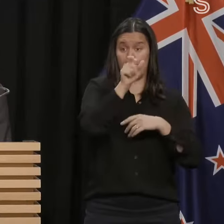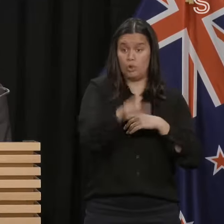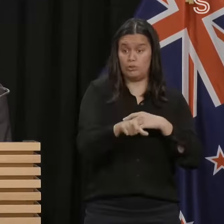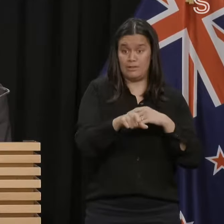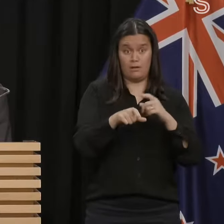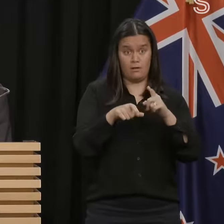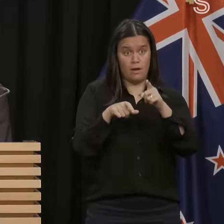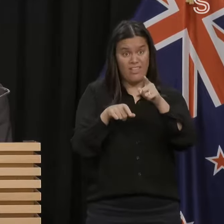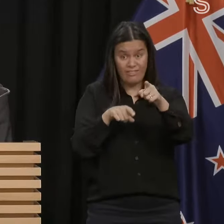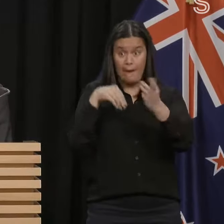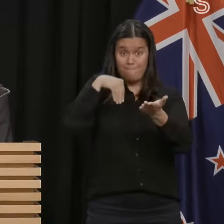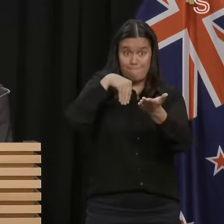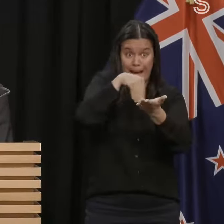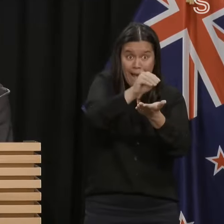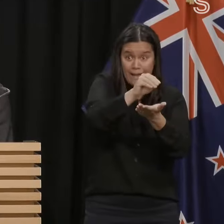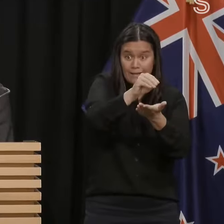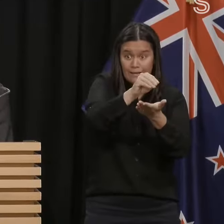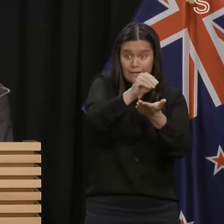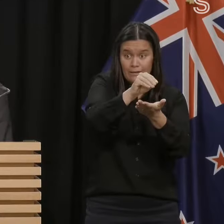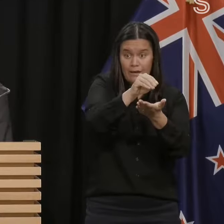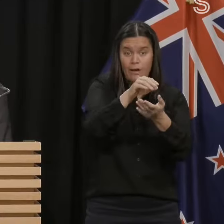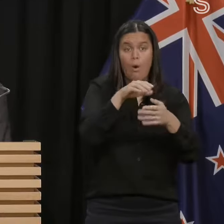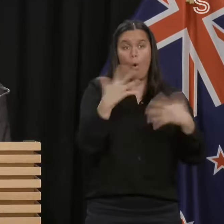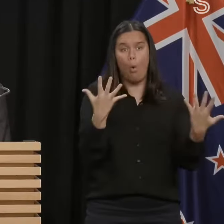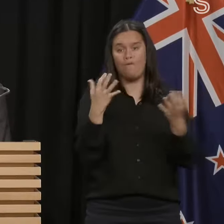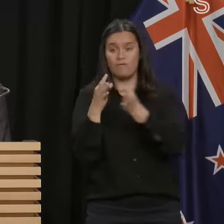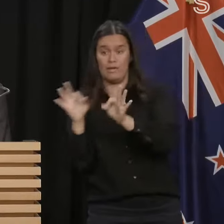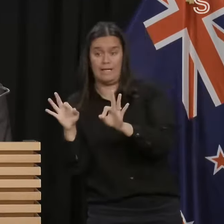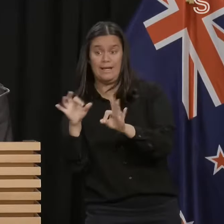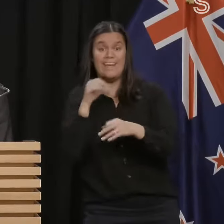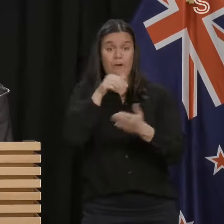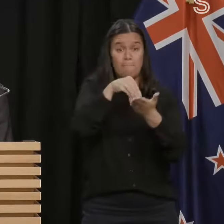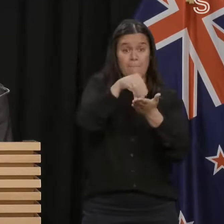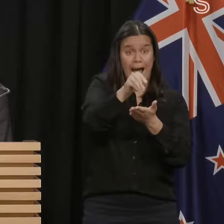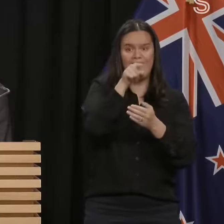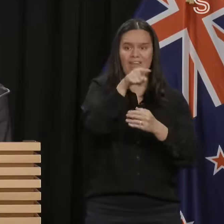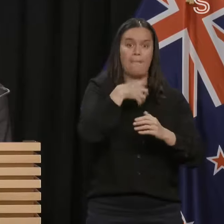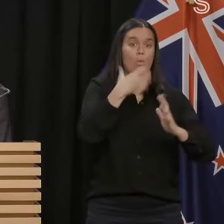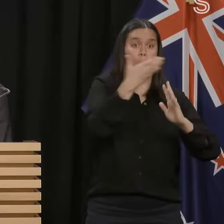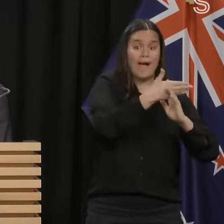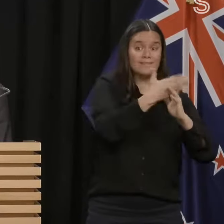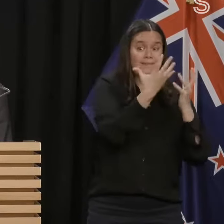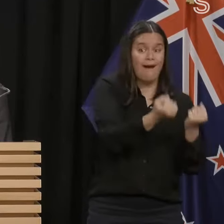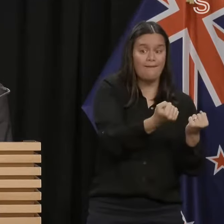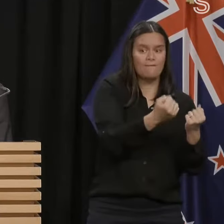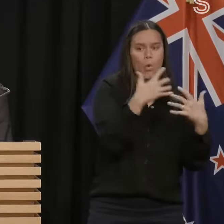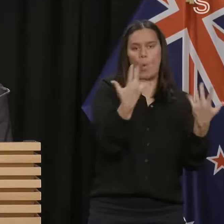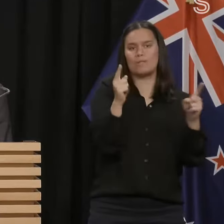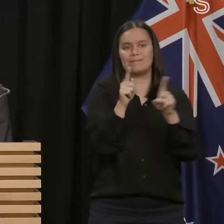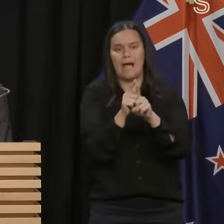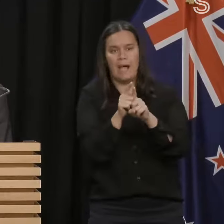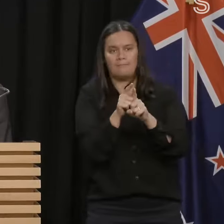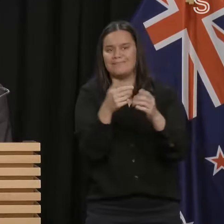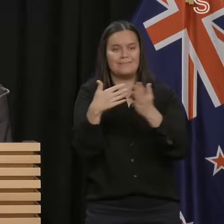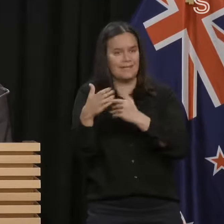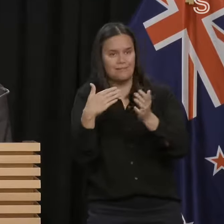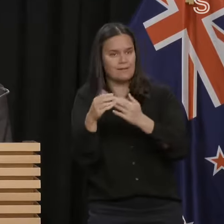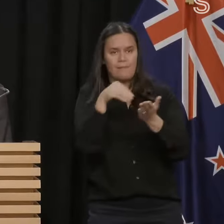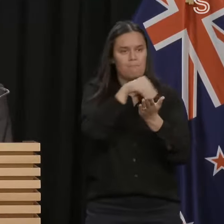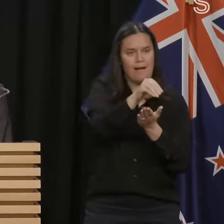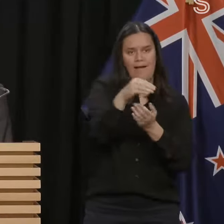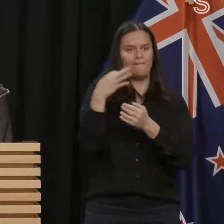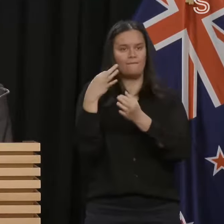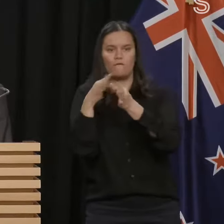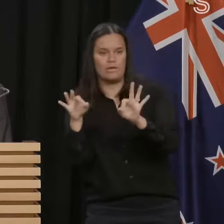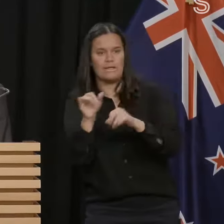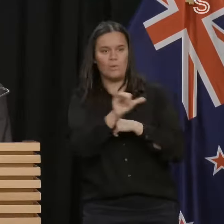pay that fee are getting access to decision makers that others are not. Walk us through what somebody can do with a lobbyist swipe pass at the current. It gets